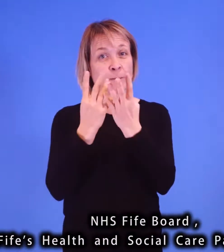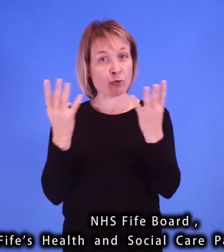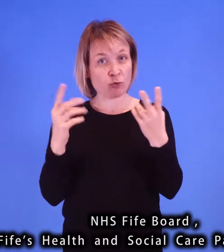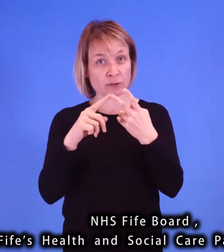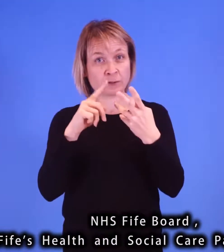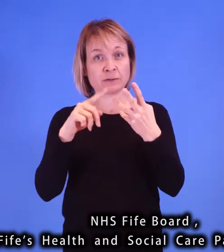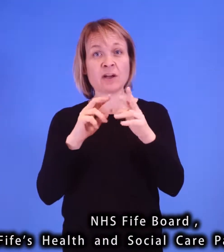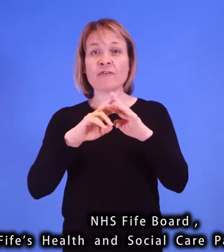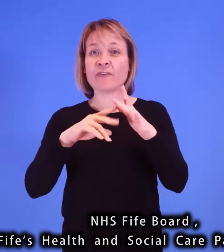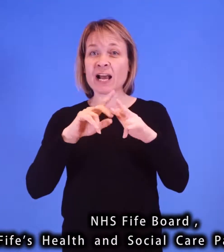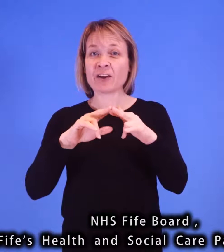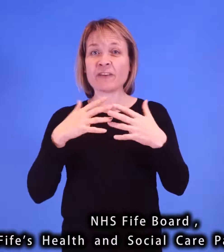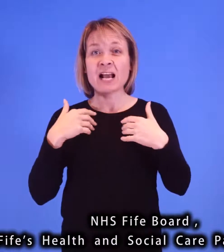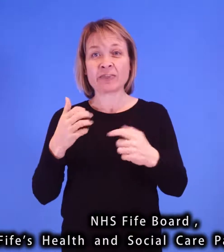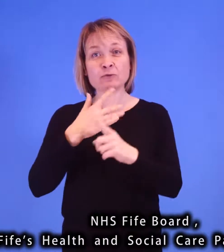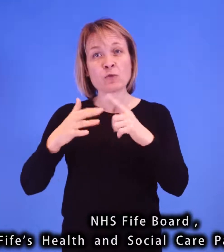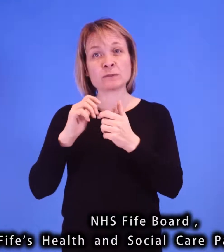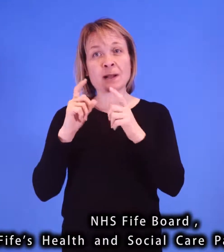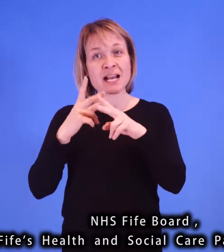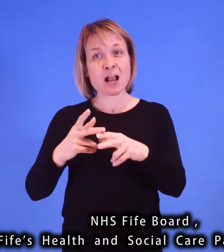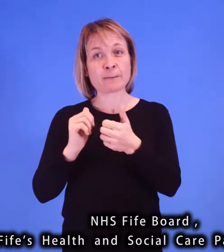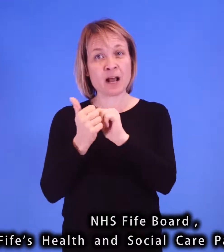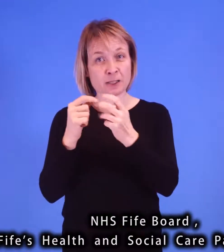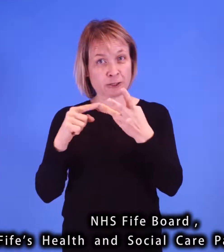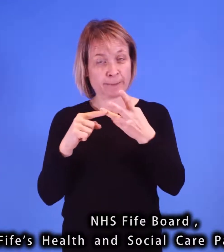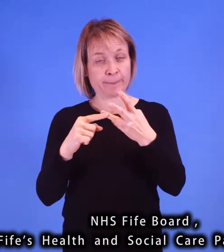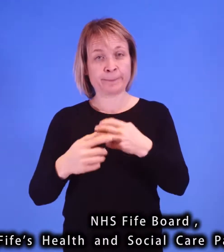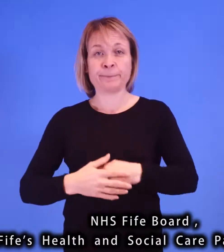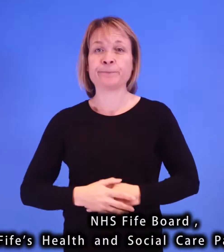NHS Fife Board. Fife's Health and Social Care Partnership.